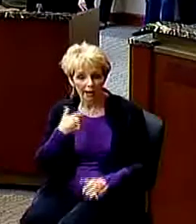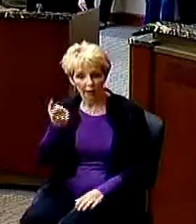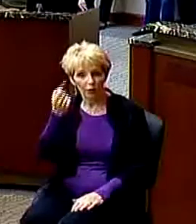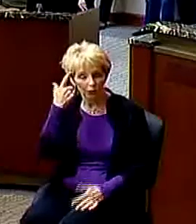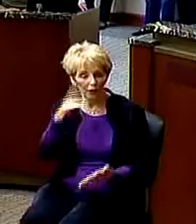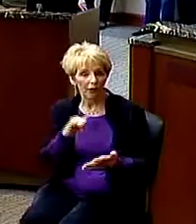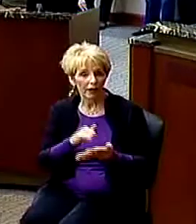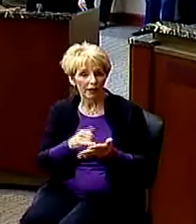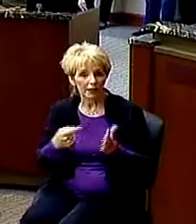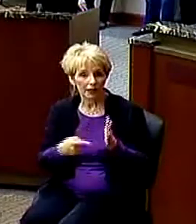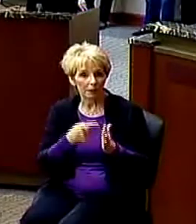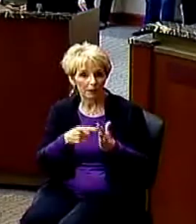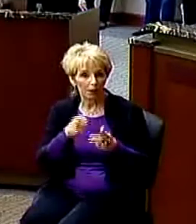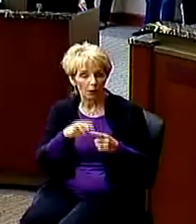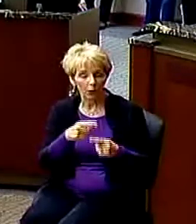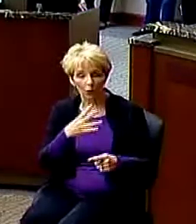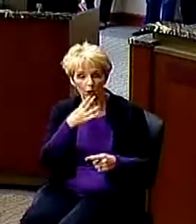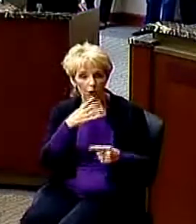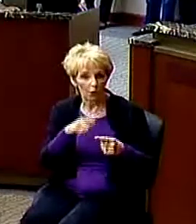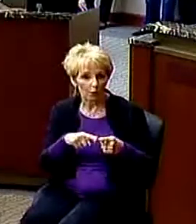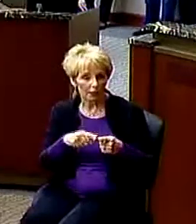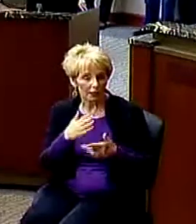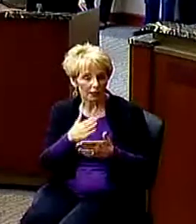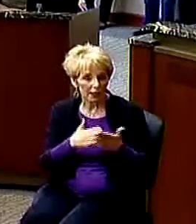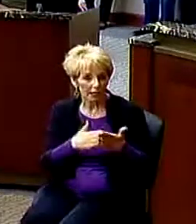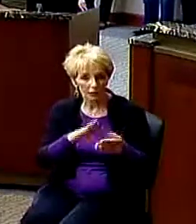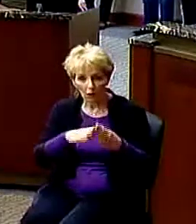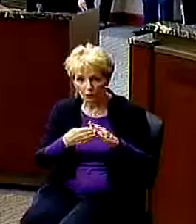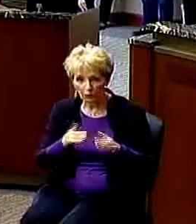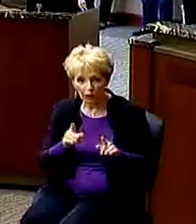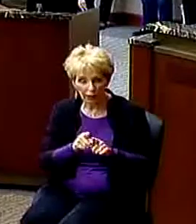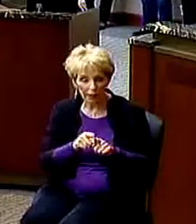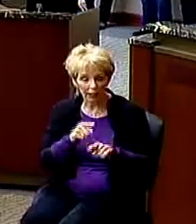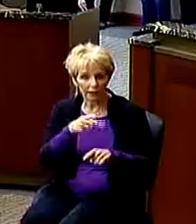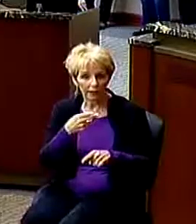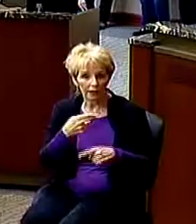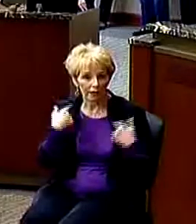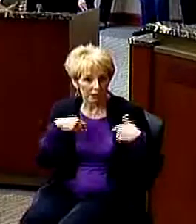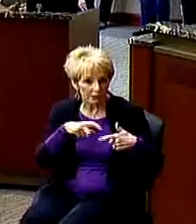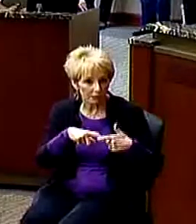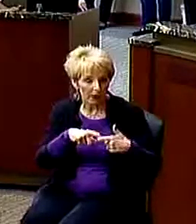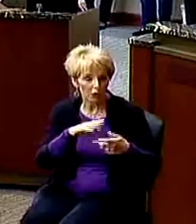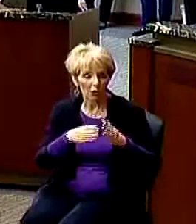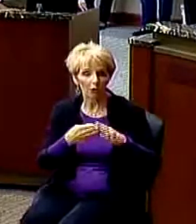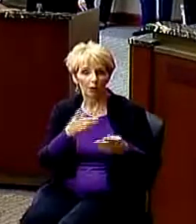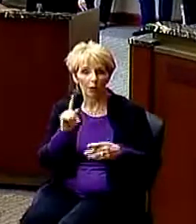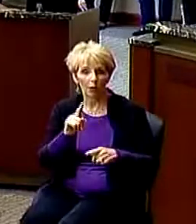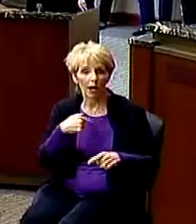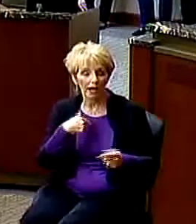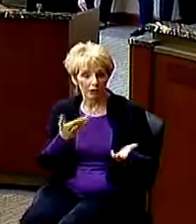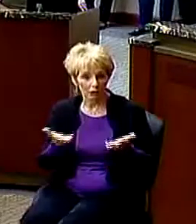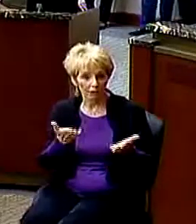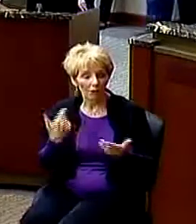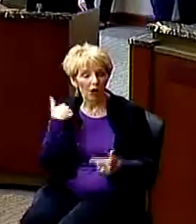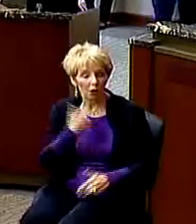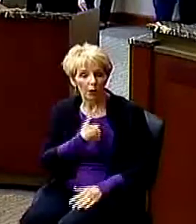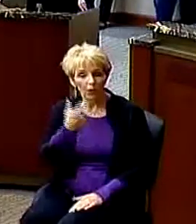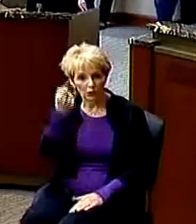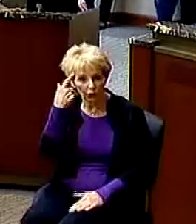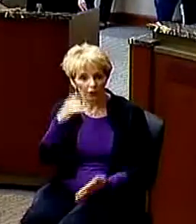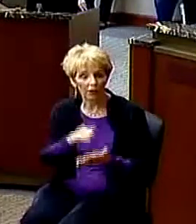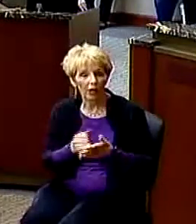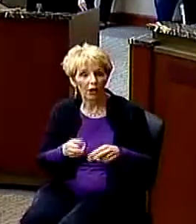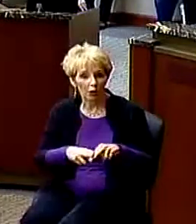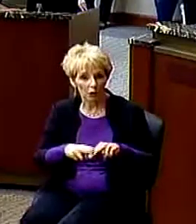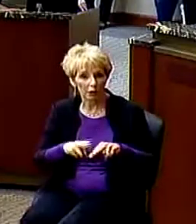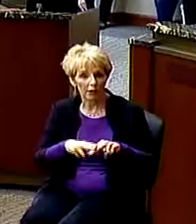understand that sometimes when you talk to even some communities, like in the Hispanic community where I serve, we understand that